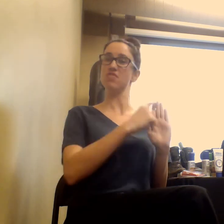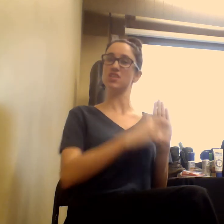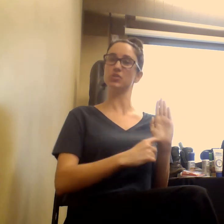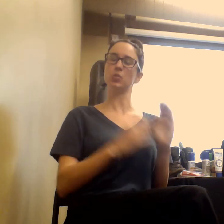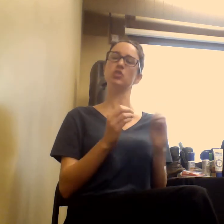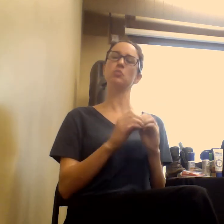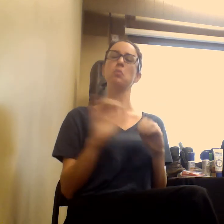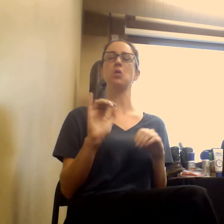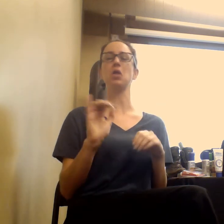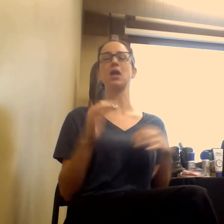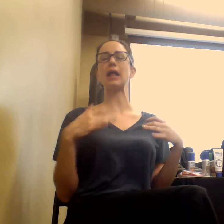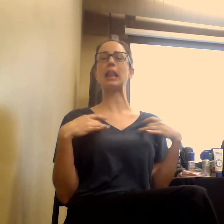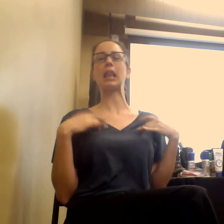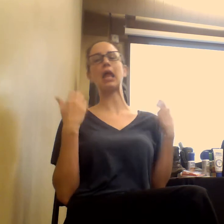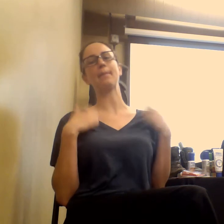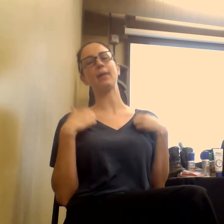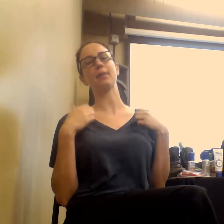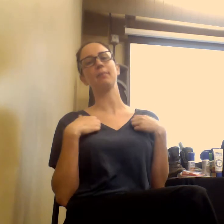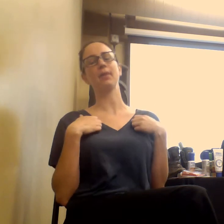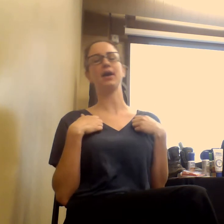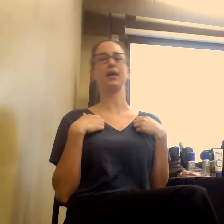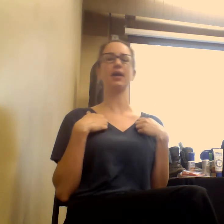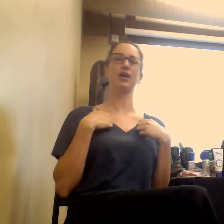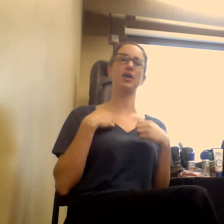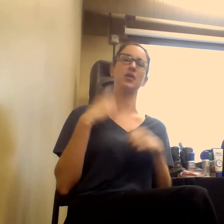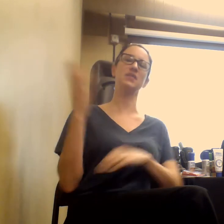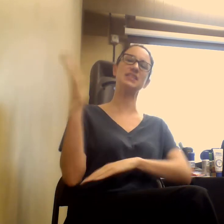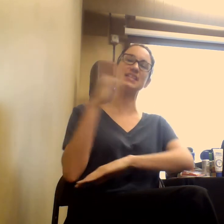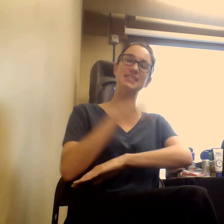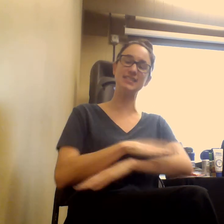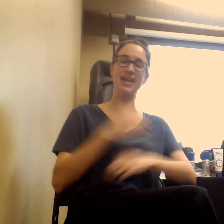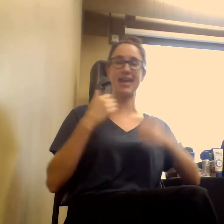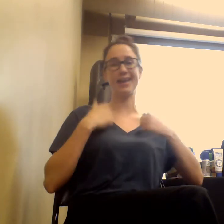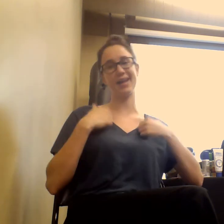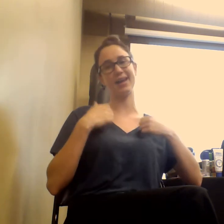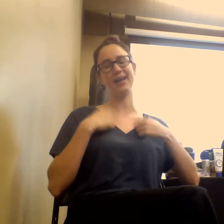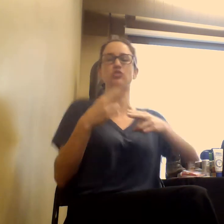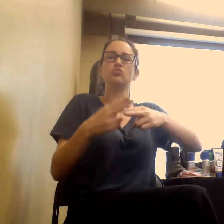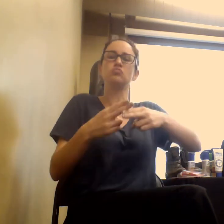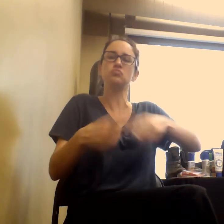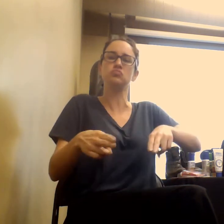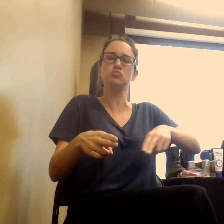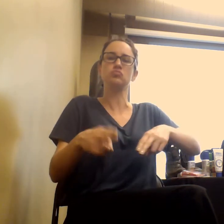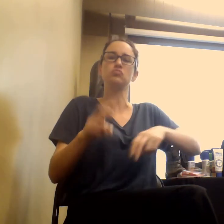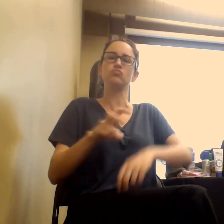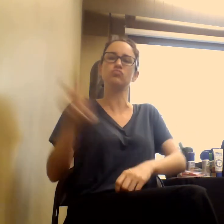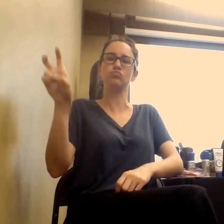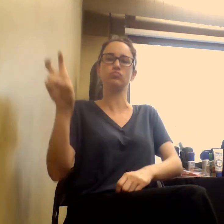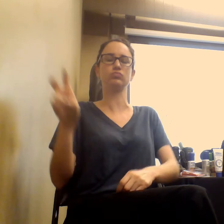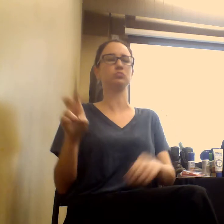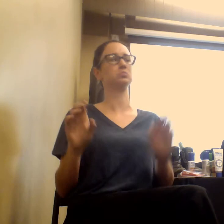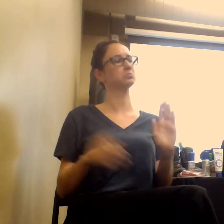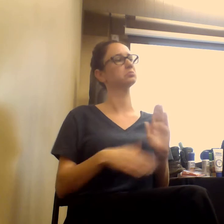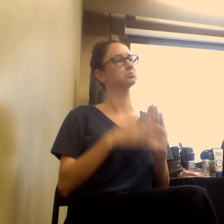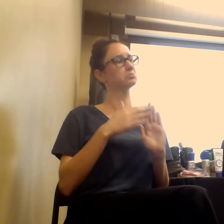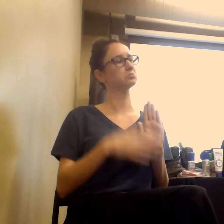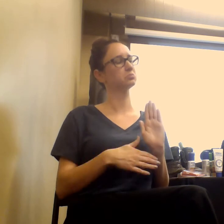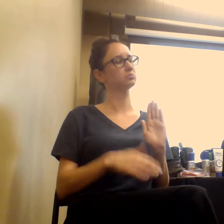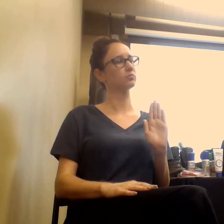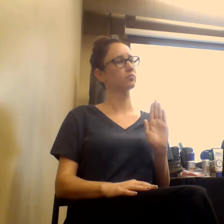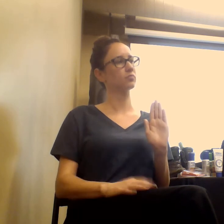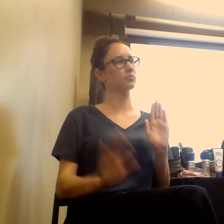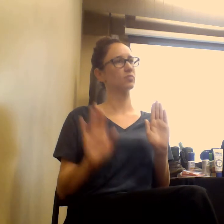hiker, probably light hiker, 1 or 2 nights. Not going out for weeks on end, but it's still a Vibram sole or Vibram